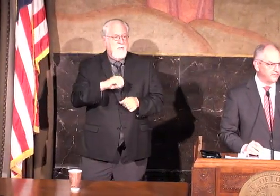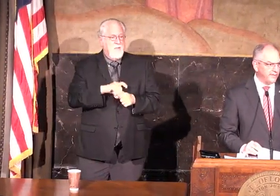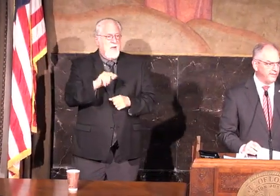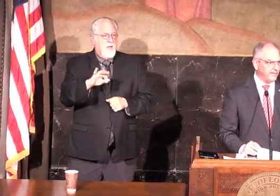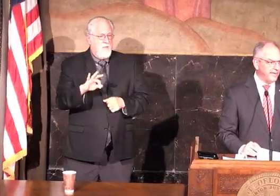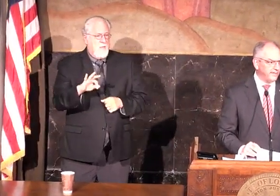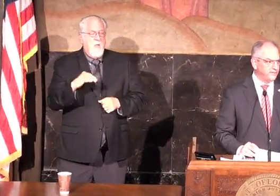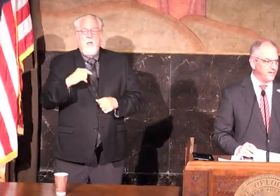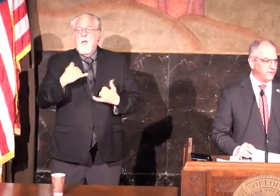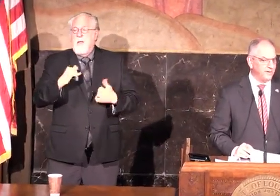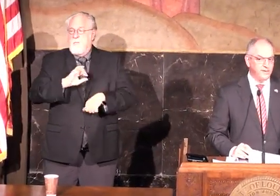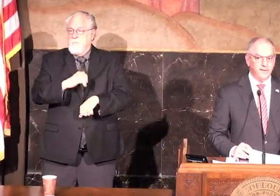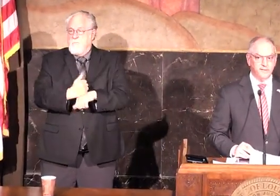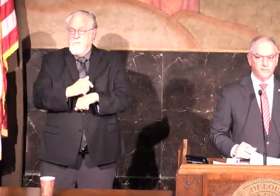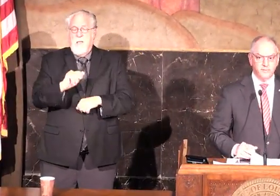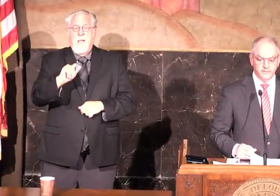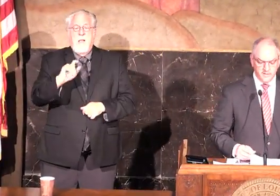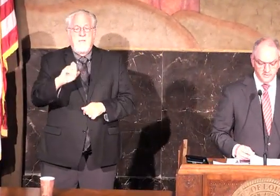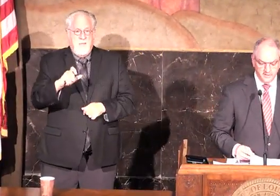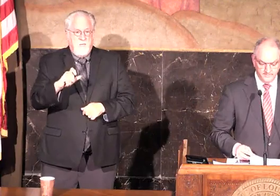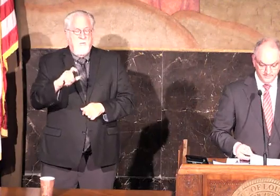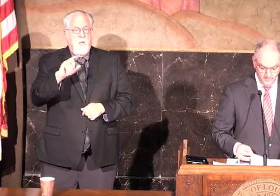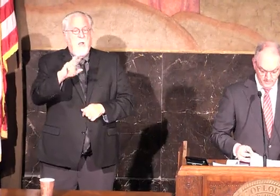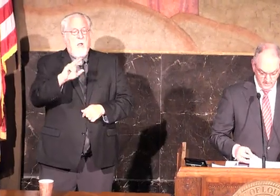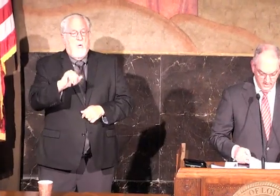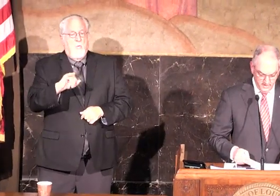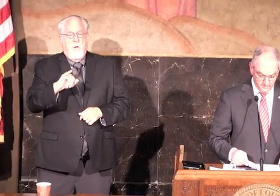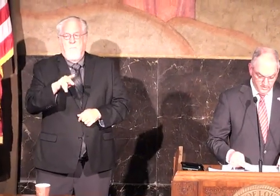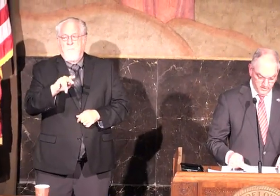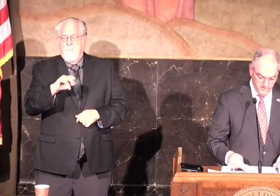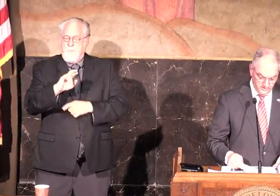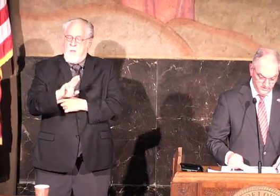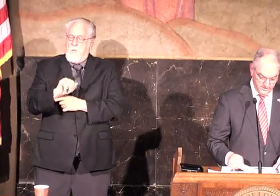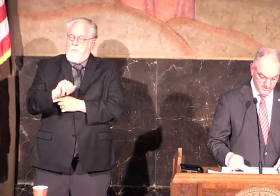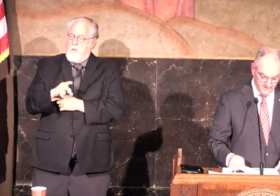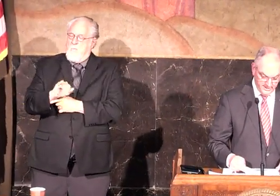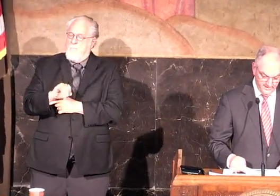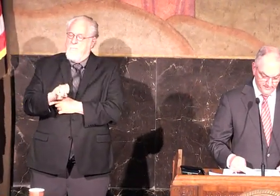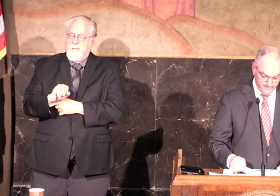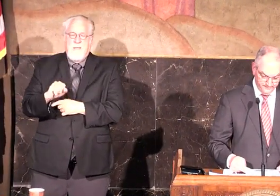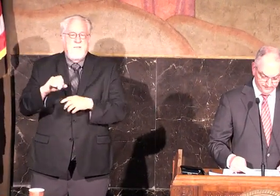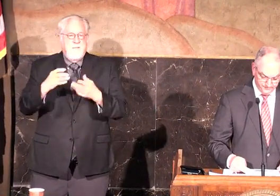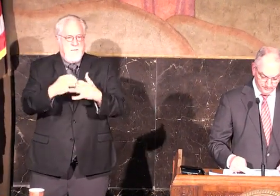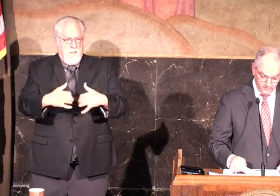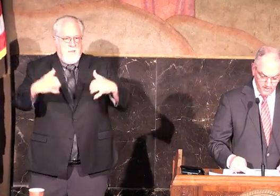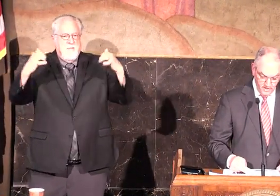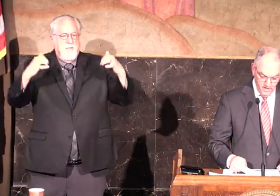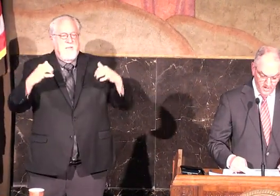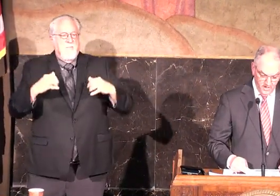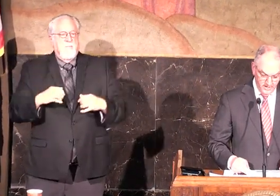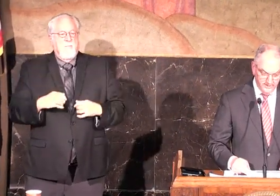fixed site in Alexandria at the Rapides Coliseum as part of this surge testing effort.